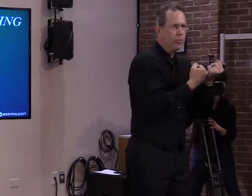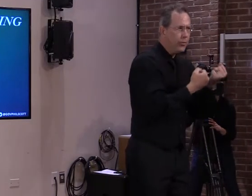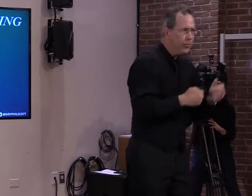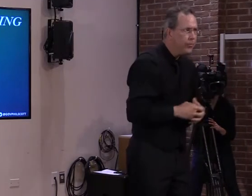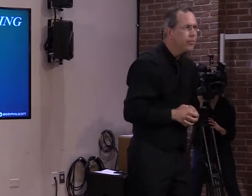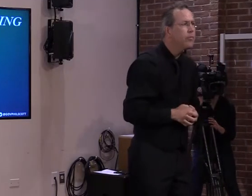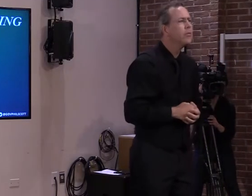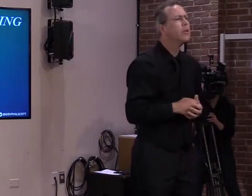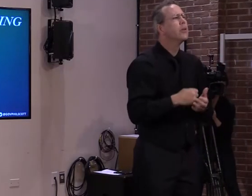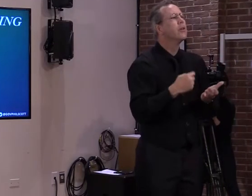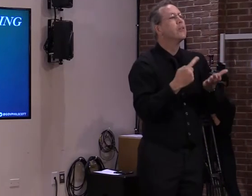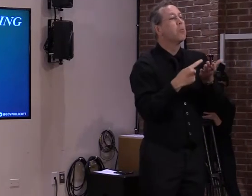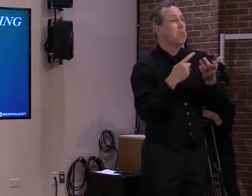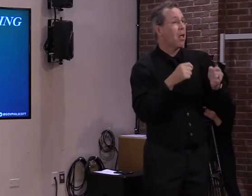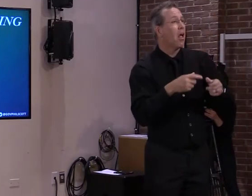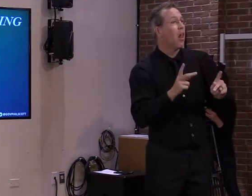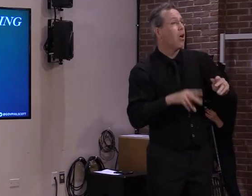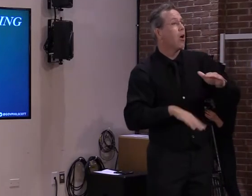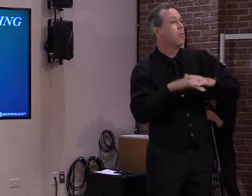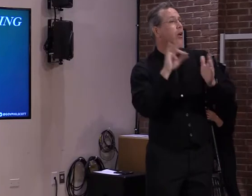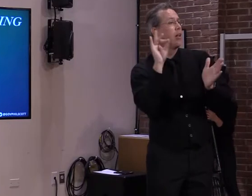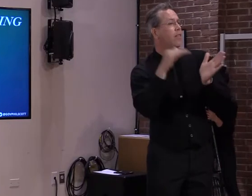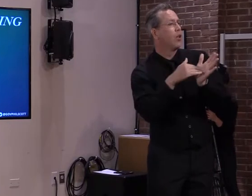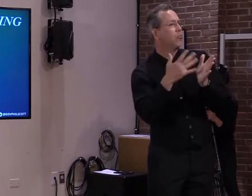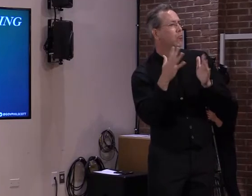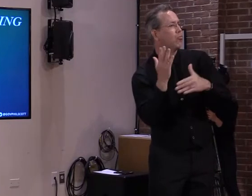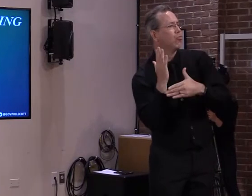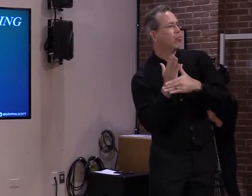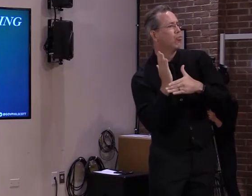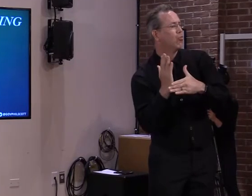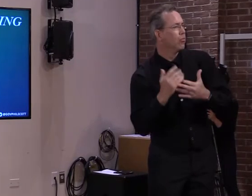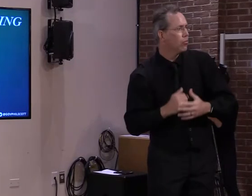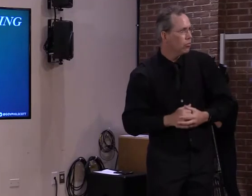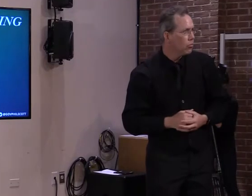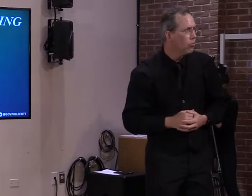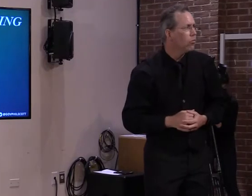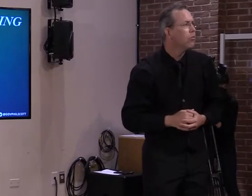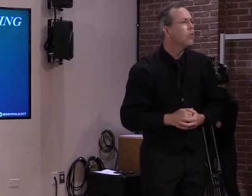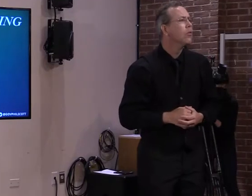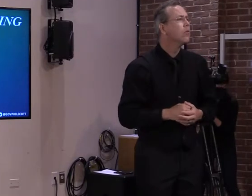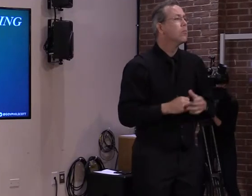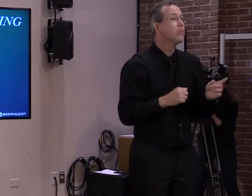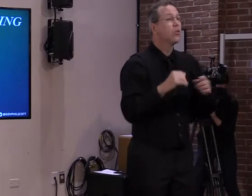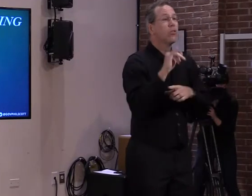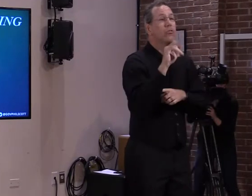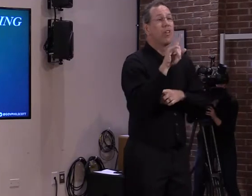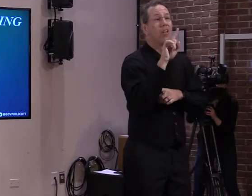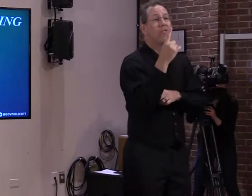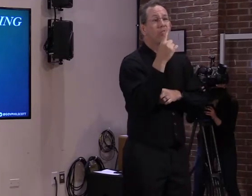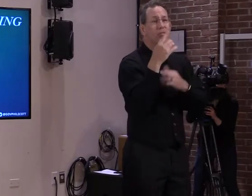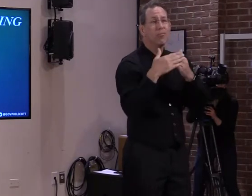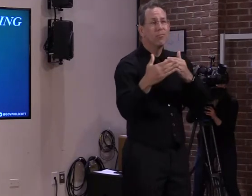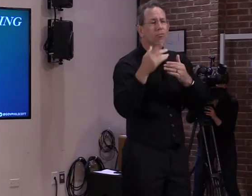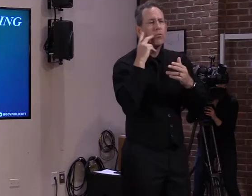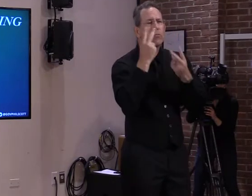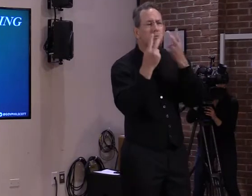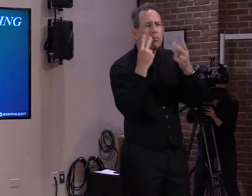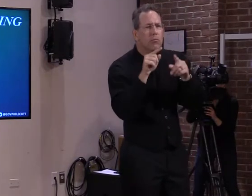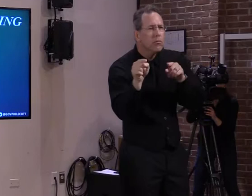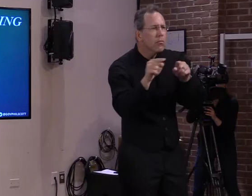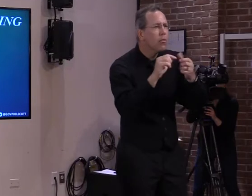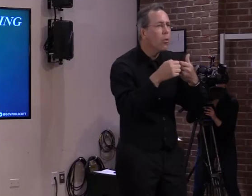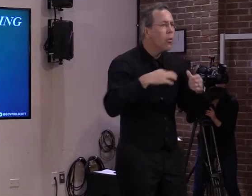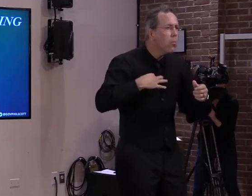be available and ongoing beyond July 1st. The goal is to transition households